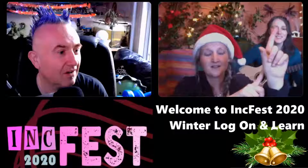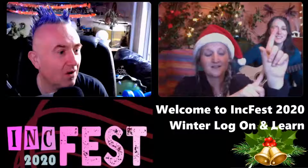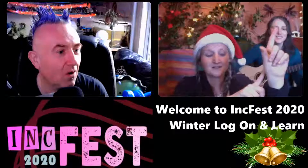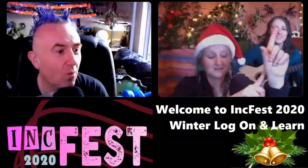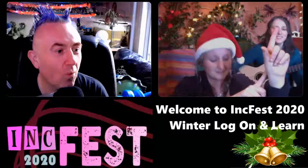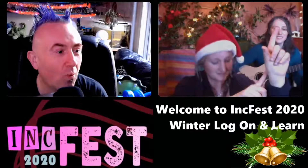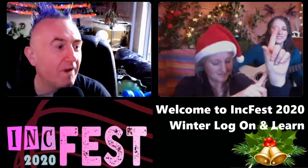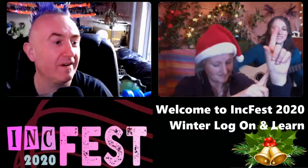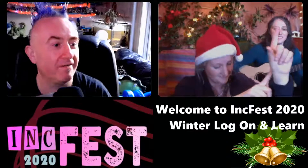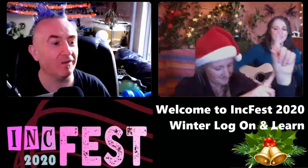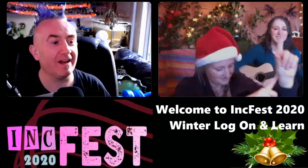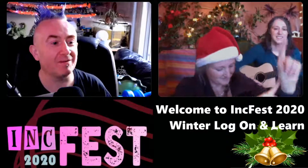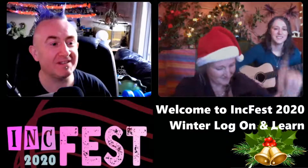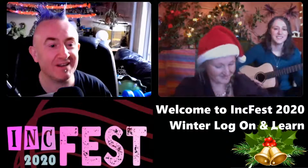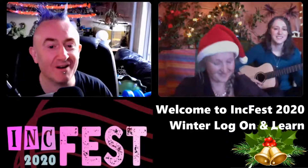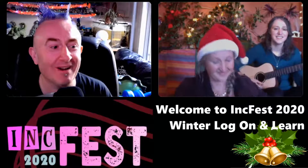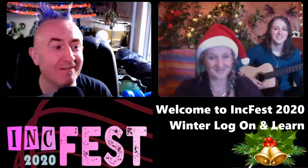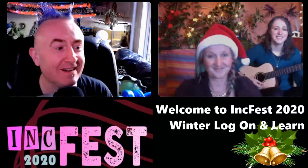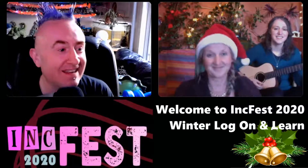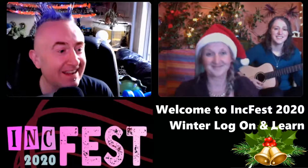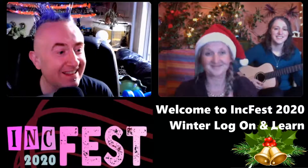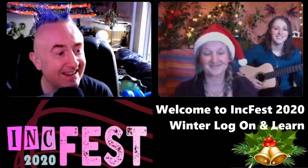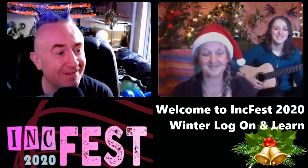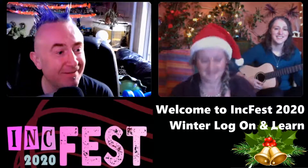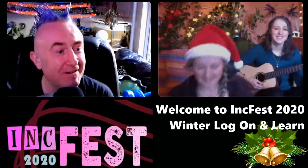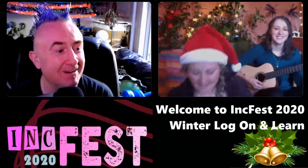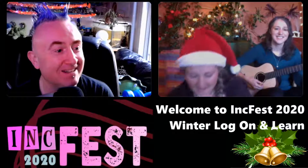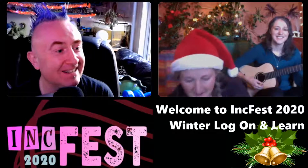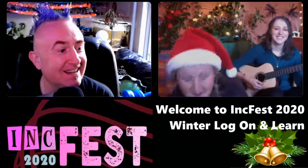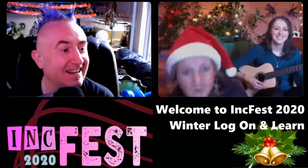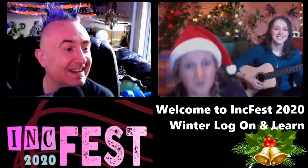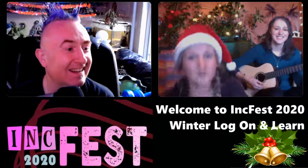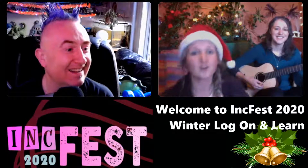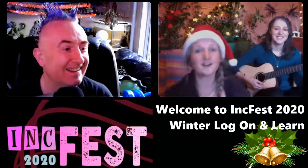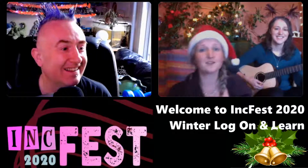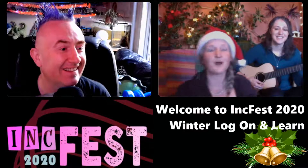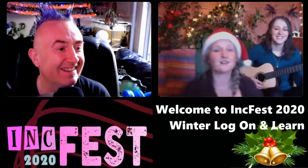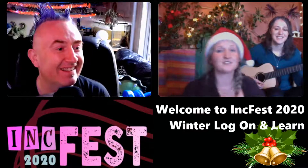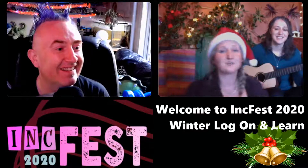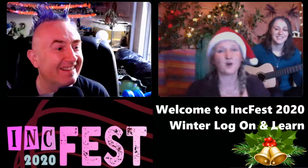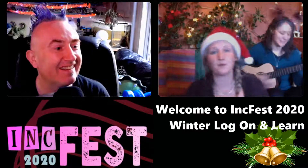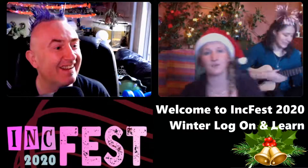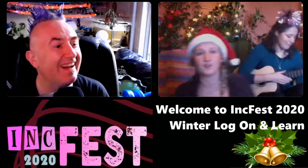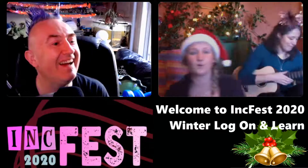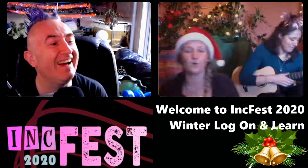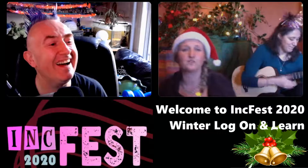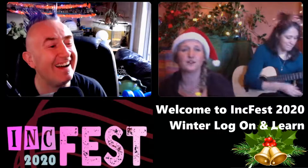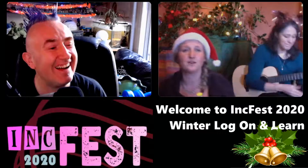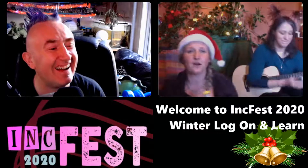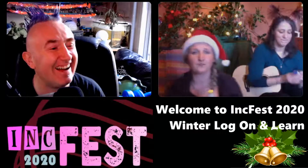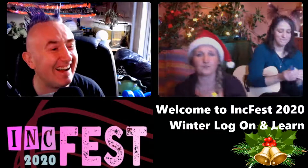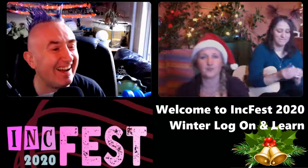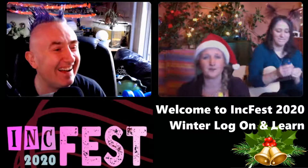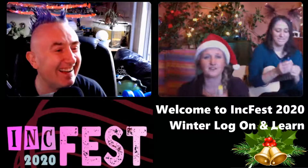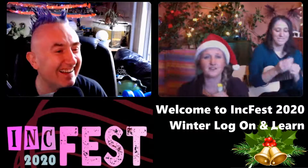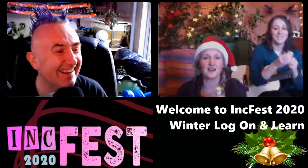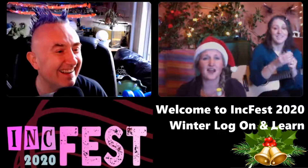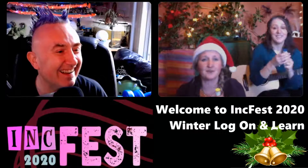Year. Wonderful. That was so lovely to hear. Thank you very much indeed. We've got a little party popper for you all. So after we were saying Happy New